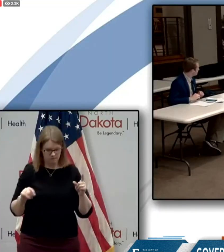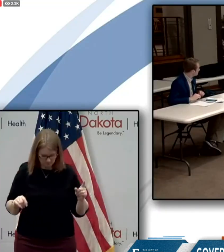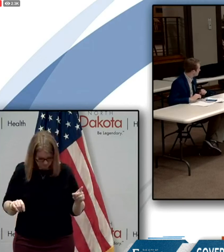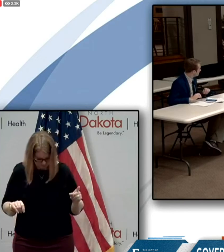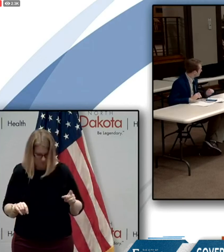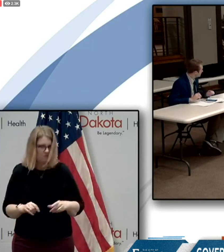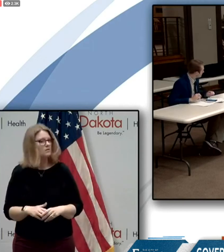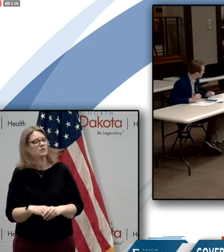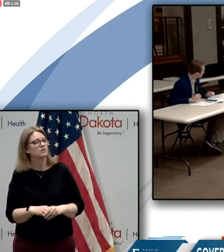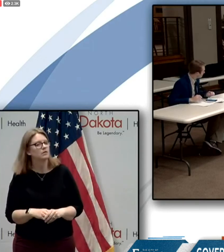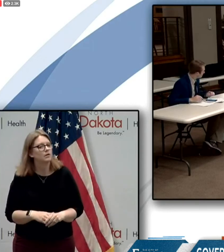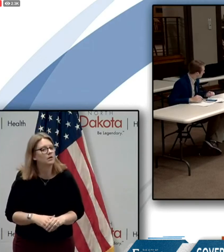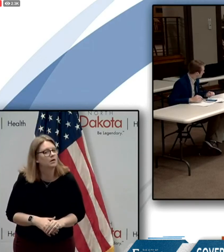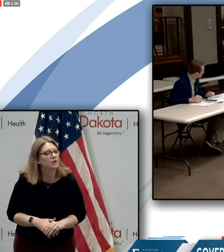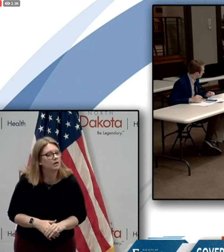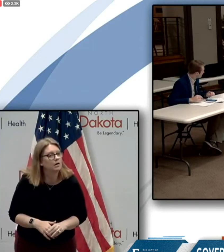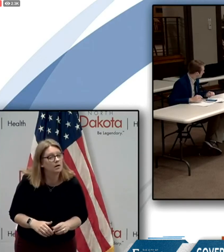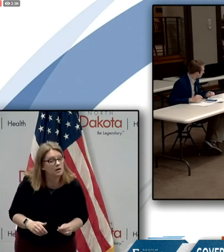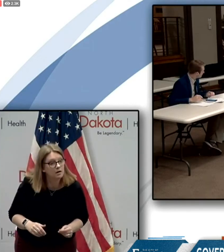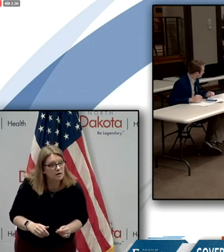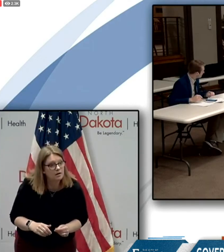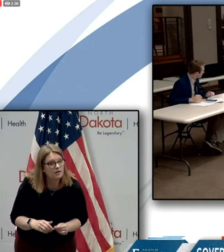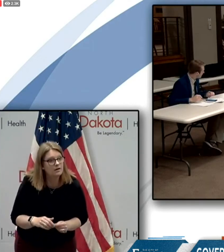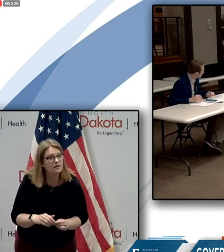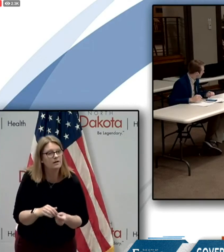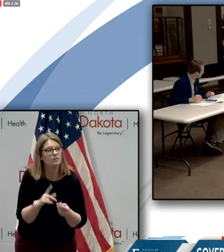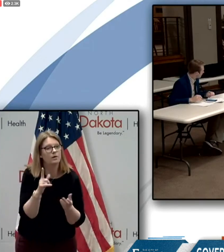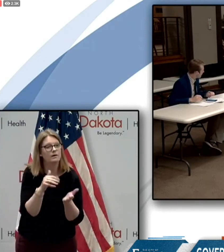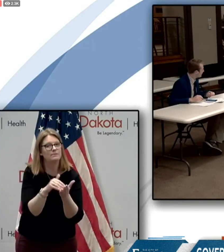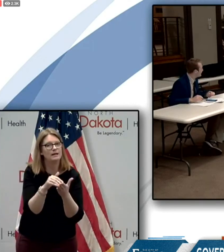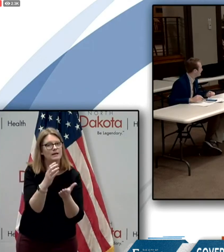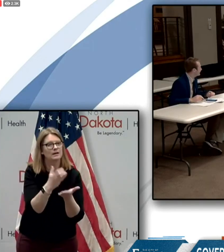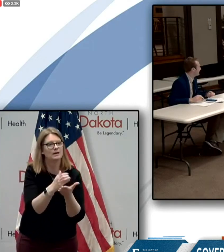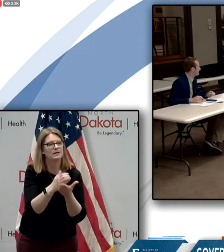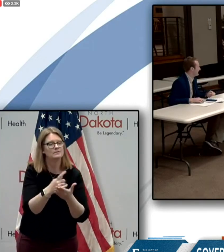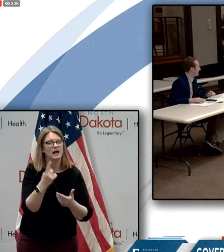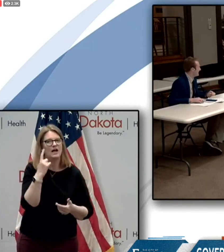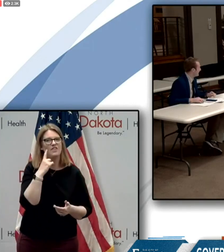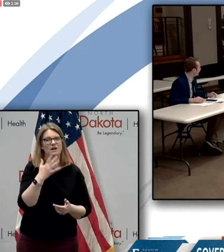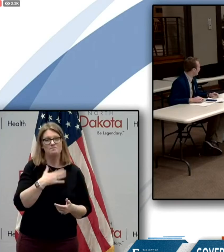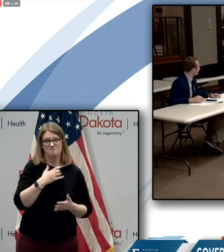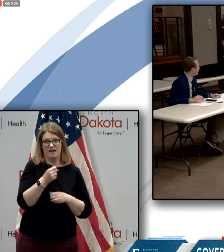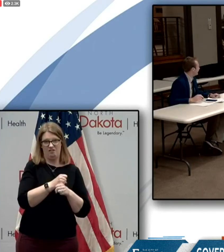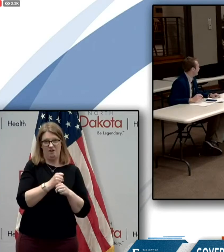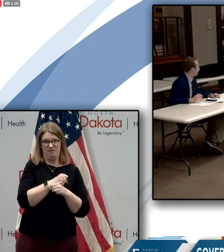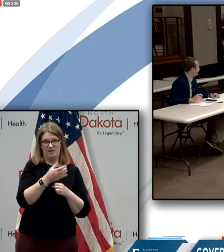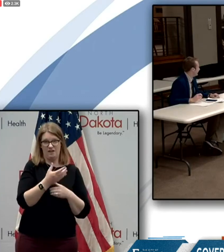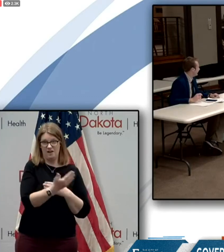when you talked about million cups, I thought you were talking about my coffee consumption in the morning. But